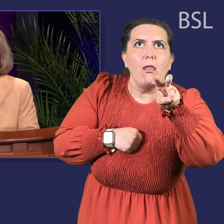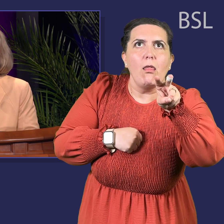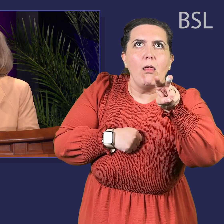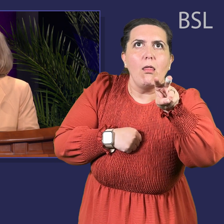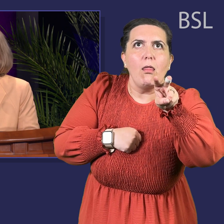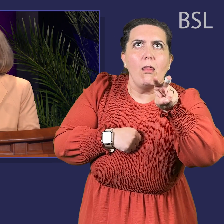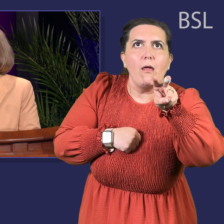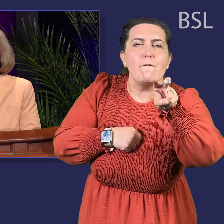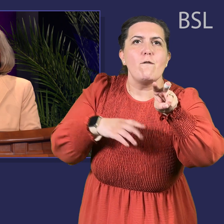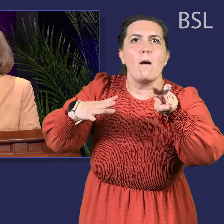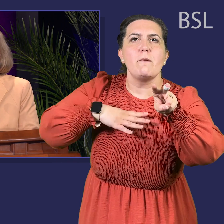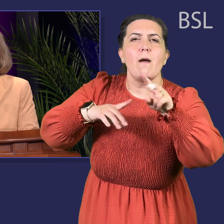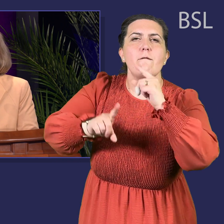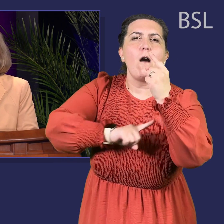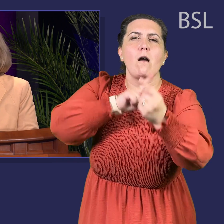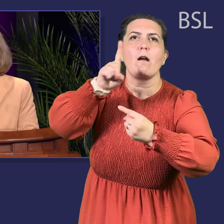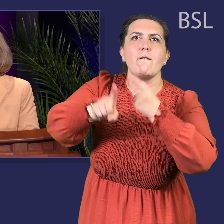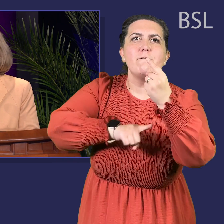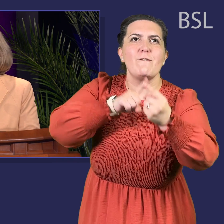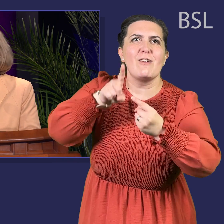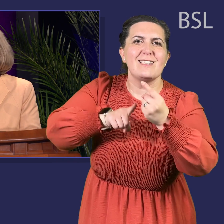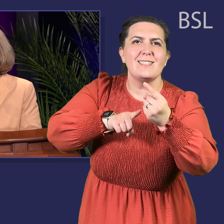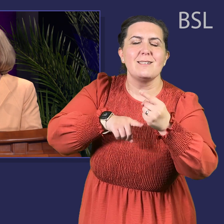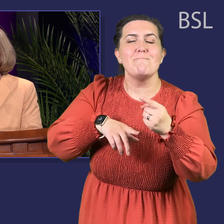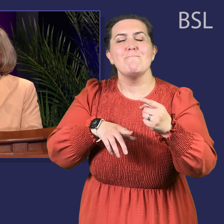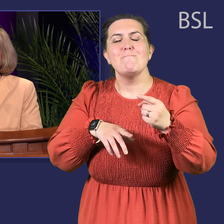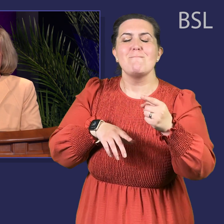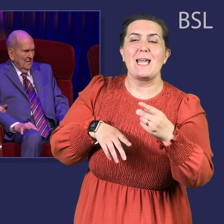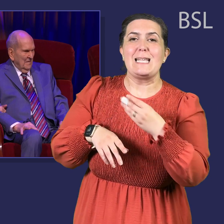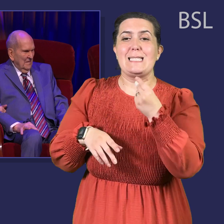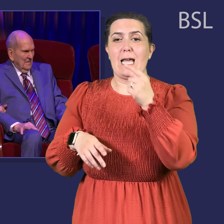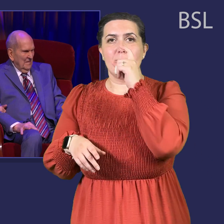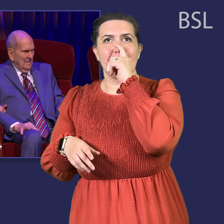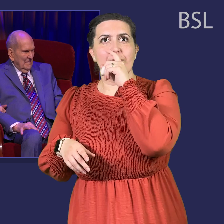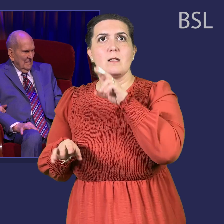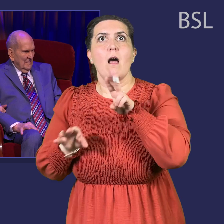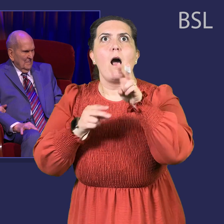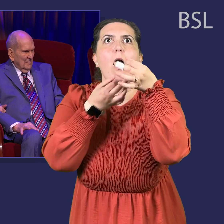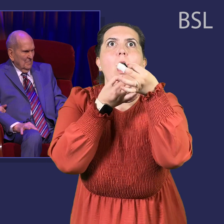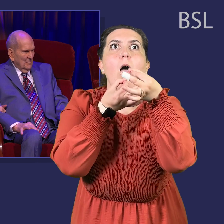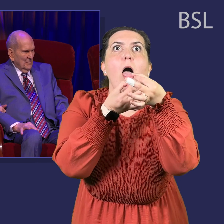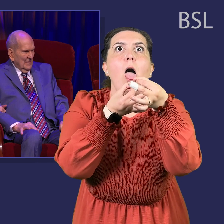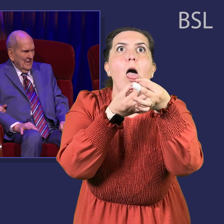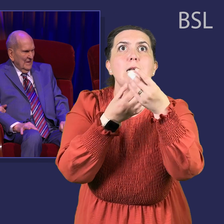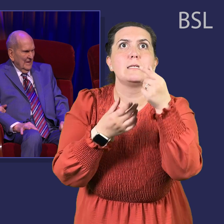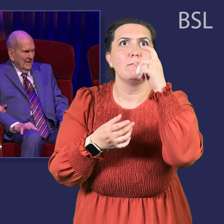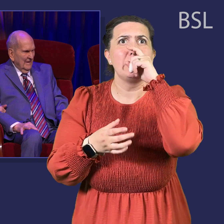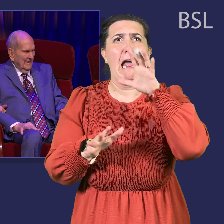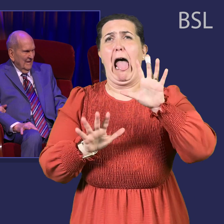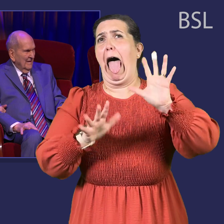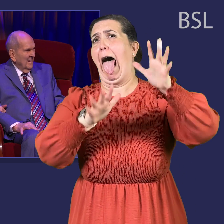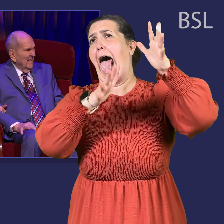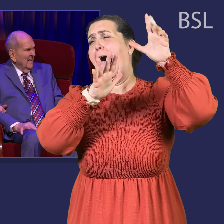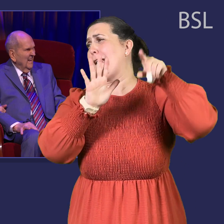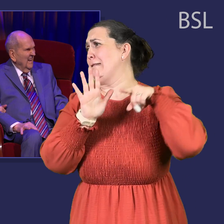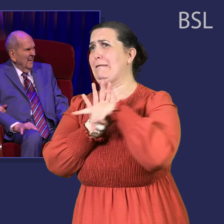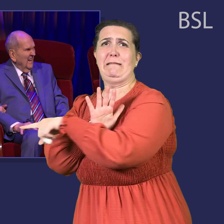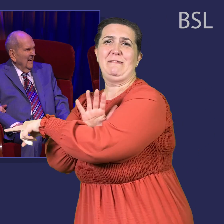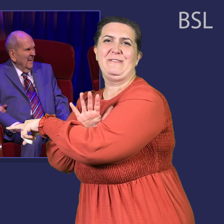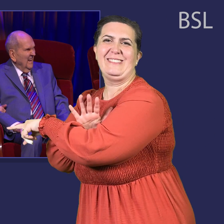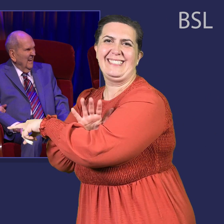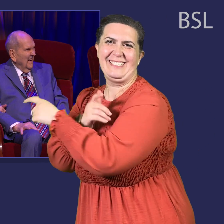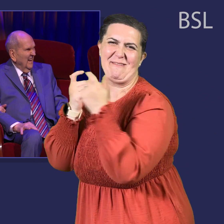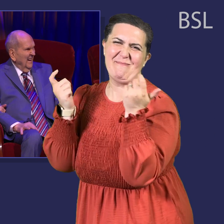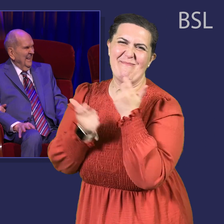surgery procedure that he was preparing for a medical conference. Well, some sisters were fascinated and others ran